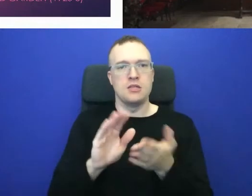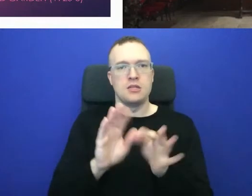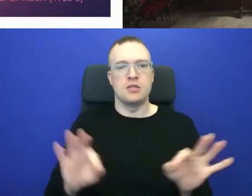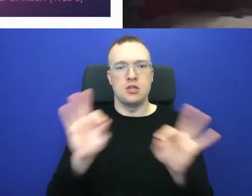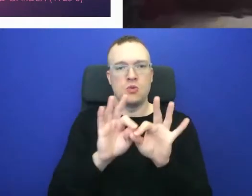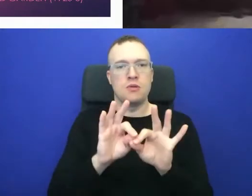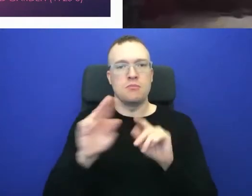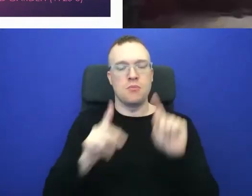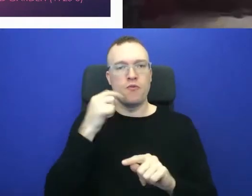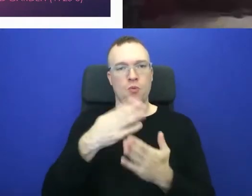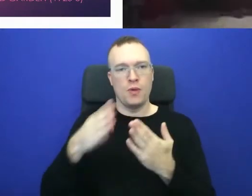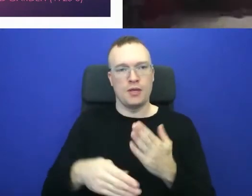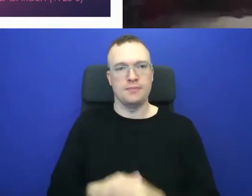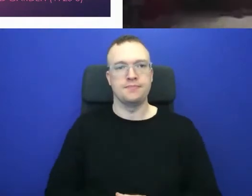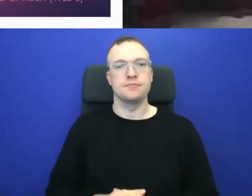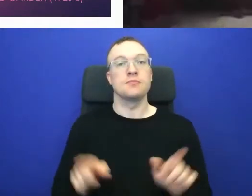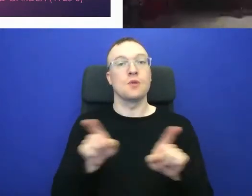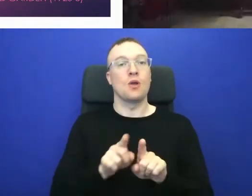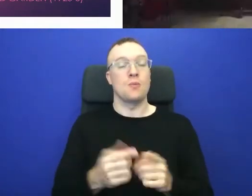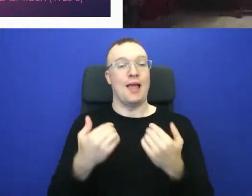And we have